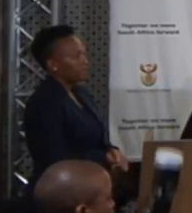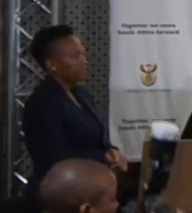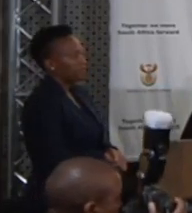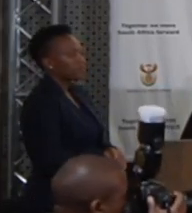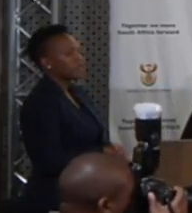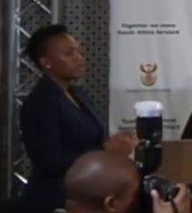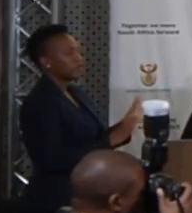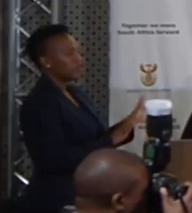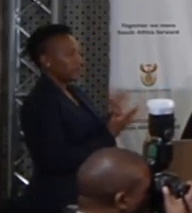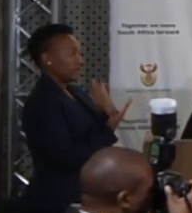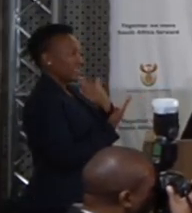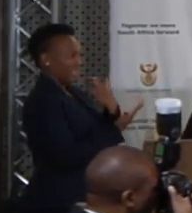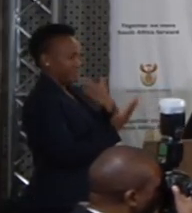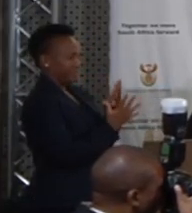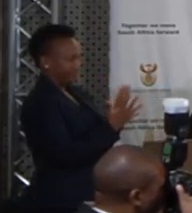Thank you very much.